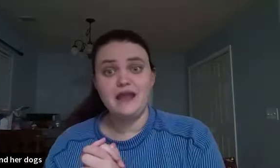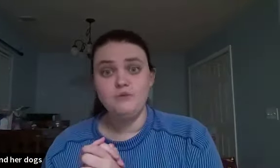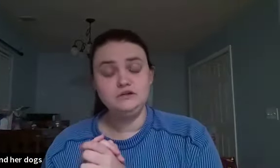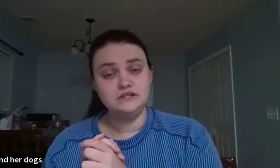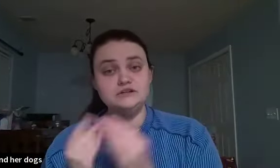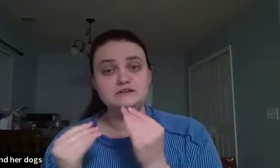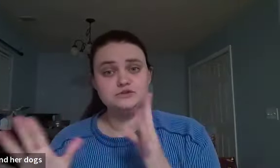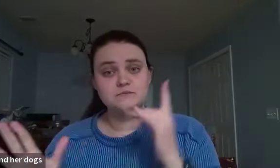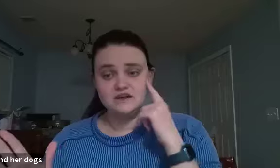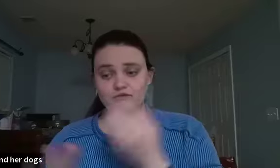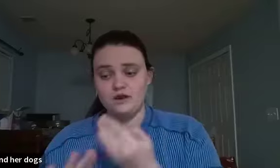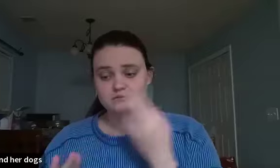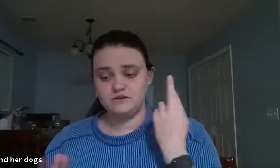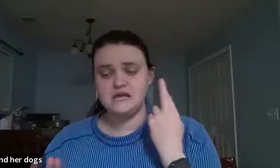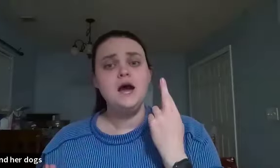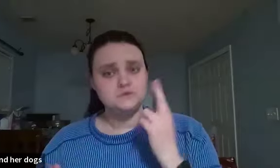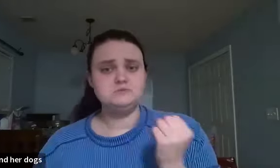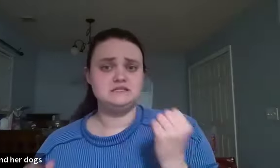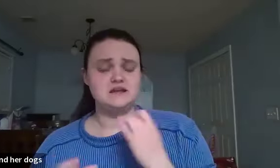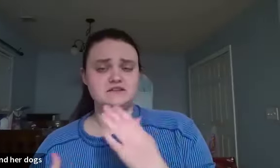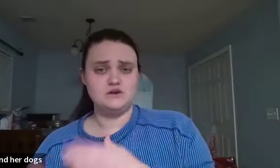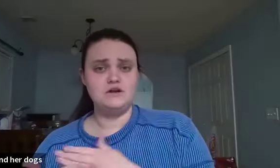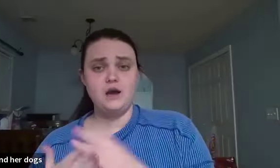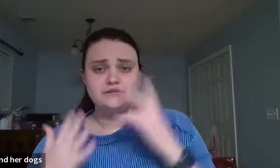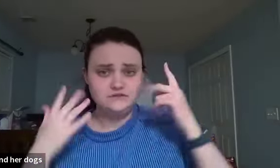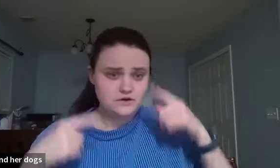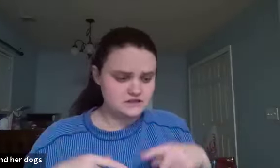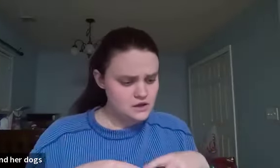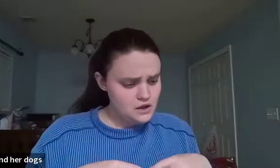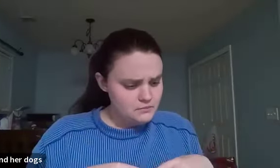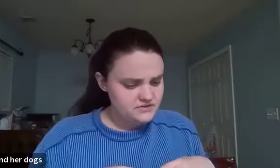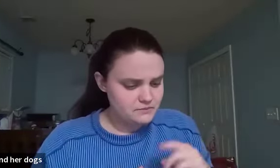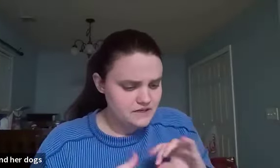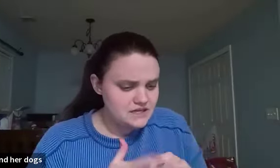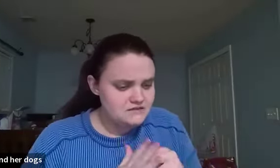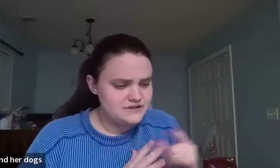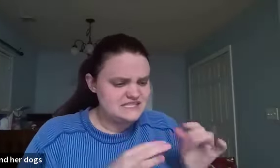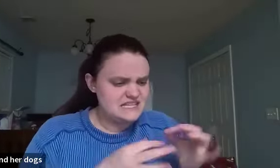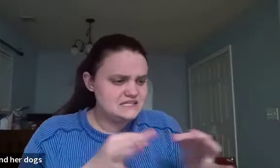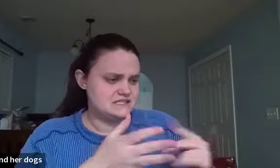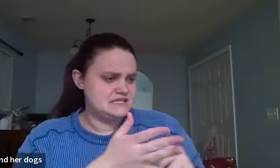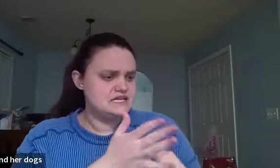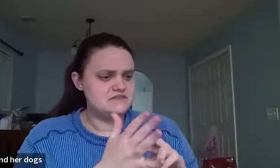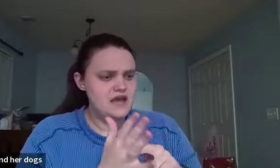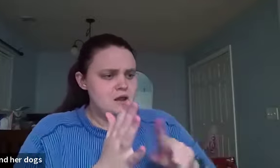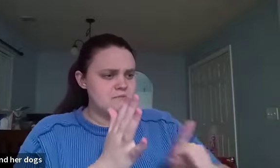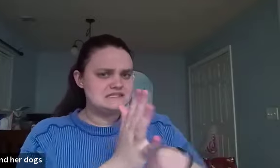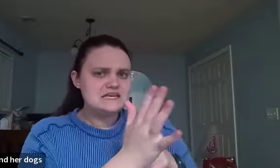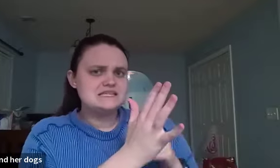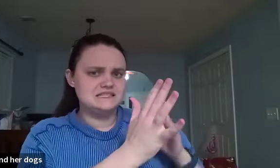like, I will literally lose myself before I even realize I'm supposed to be signing this song. I'll be too focused on, but the meaning of this sentence is this, and that means this.